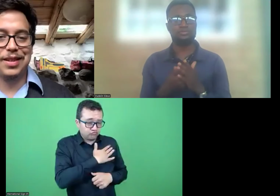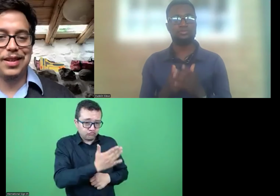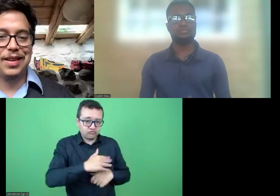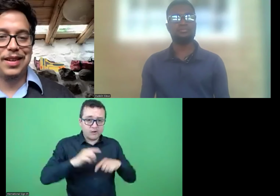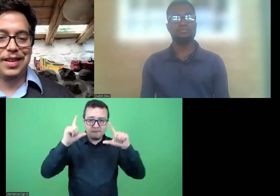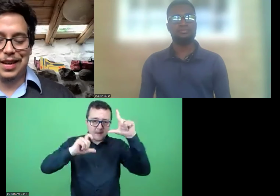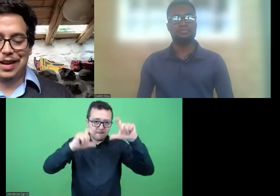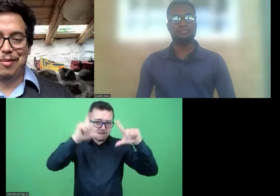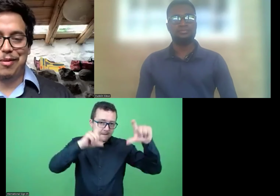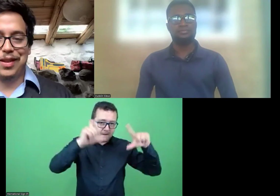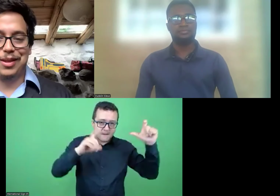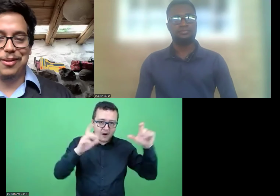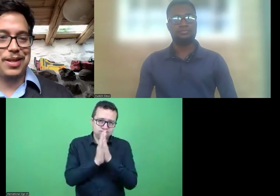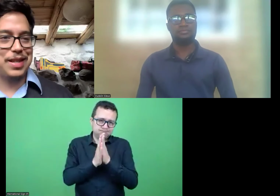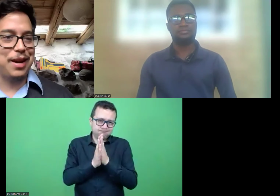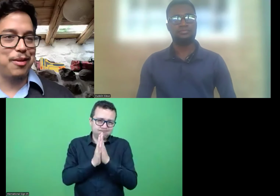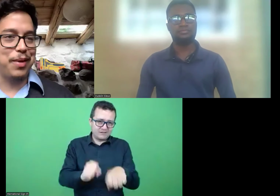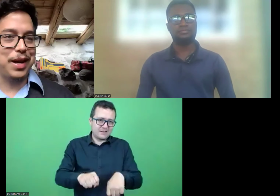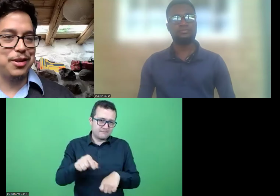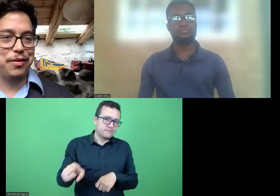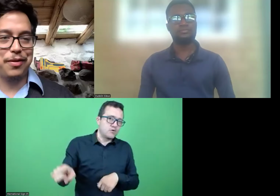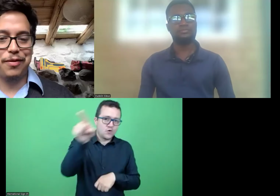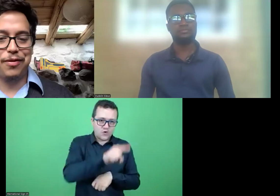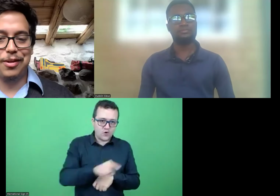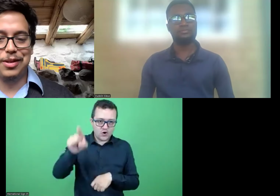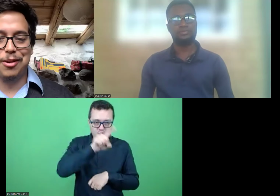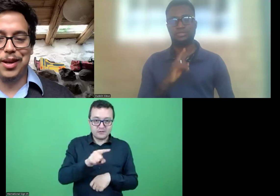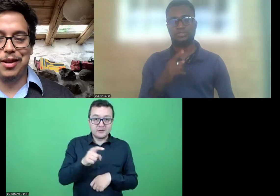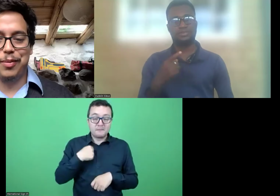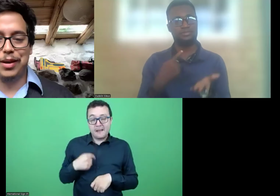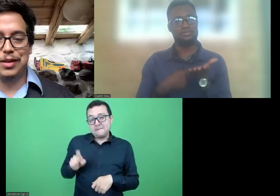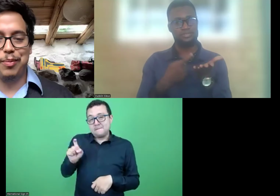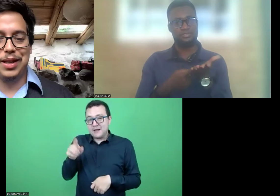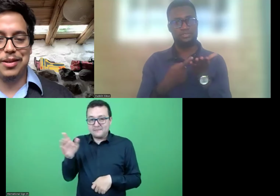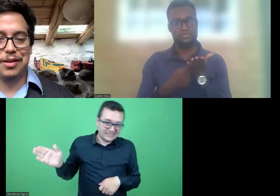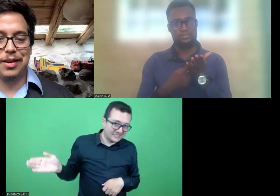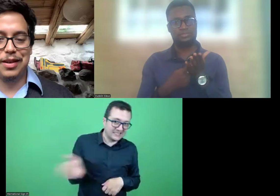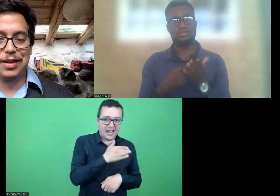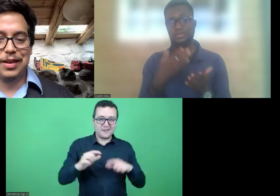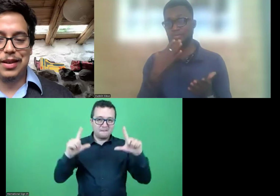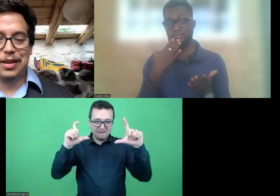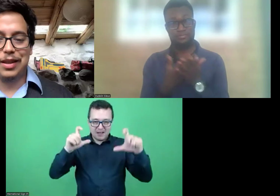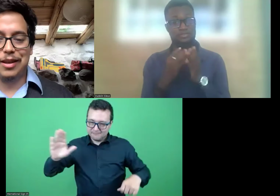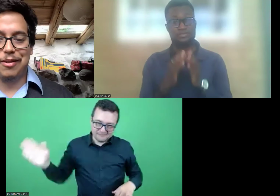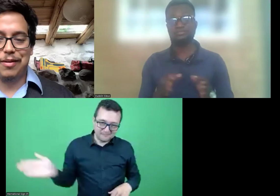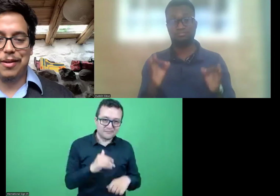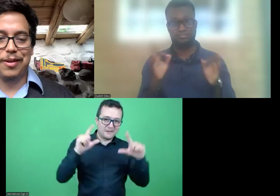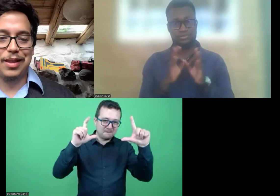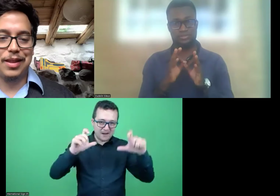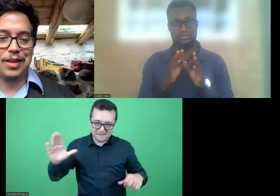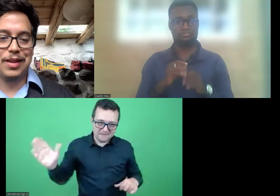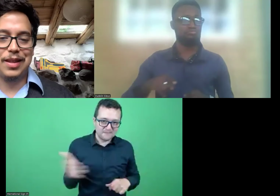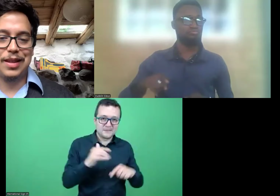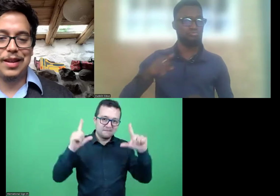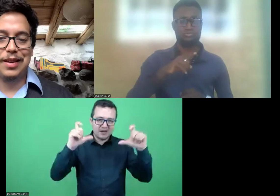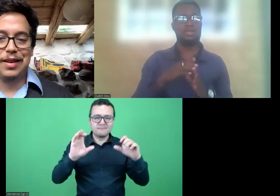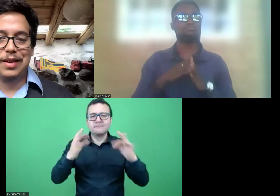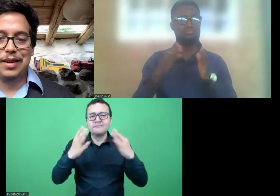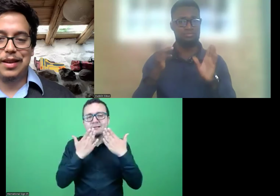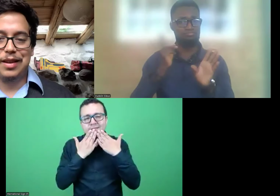works. I'm moving to the second page of full screen of participation. Thank you, everyone.